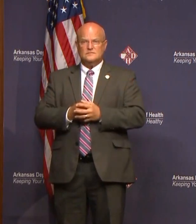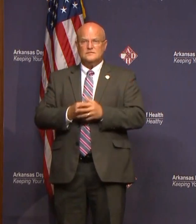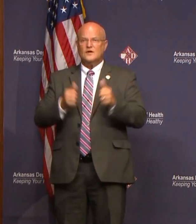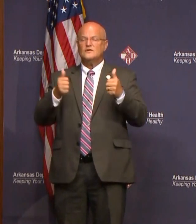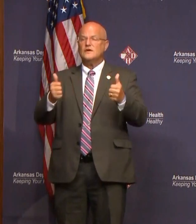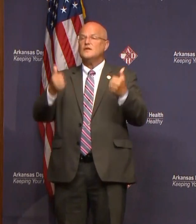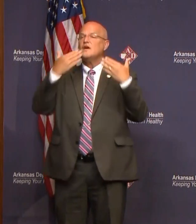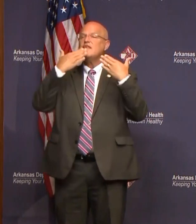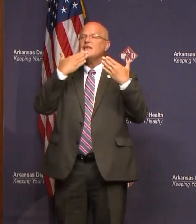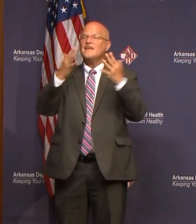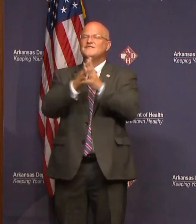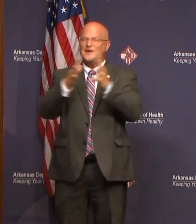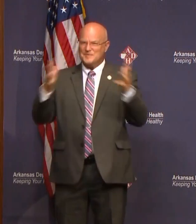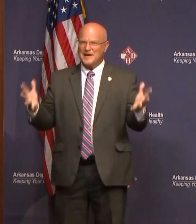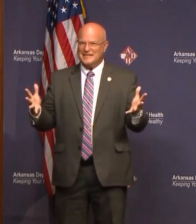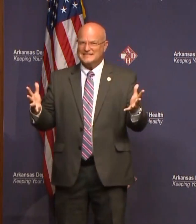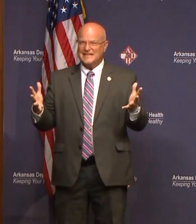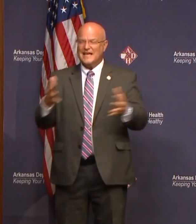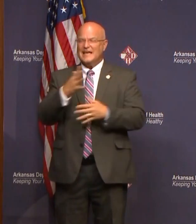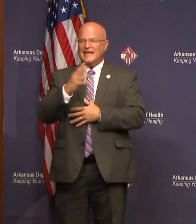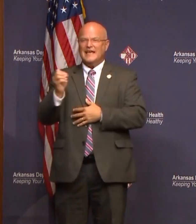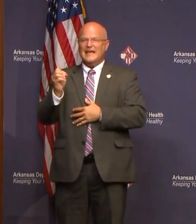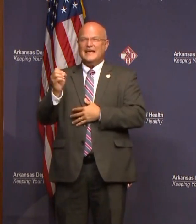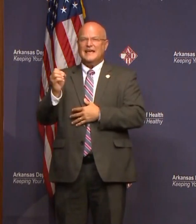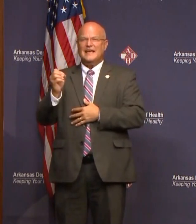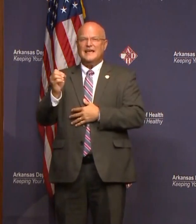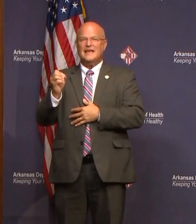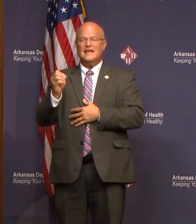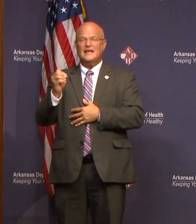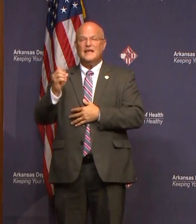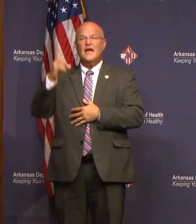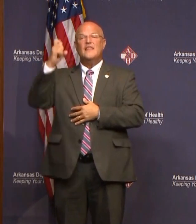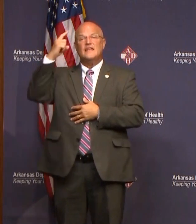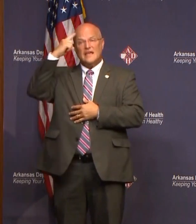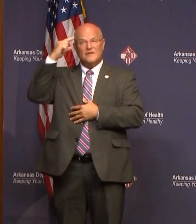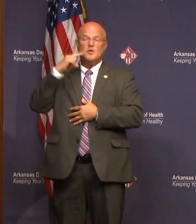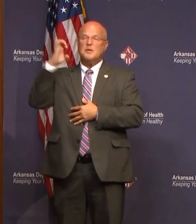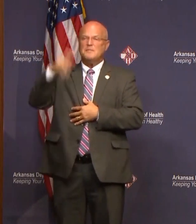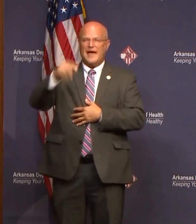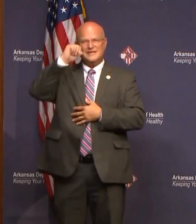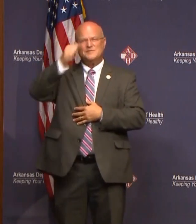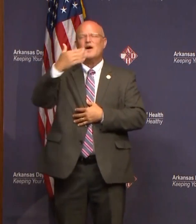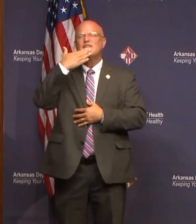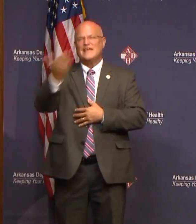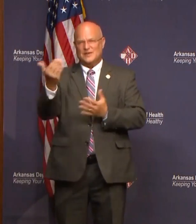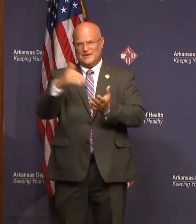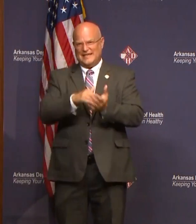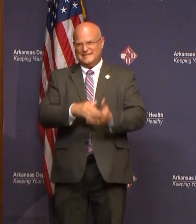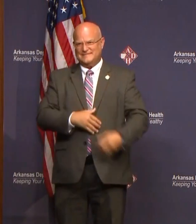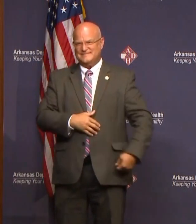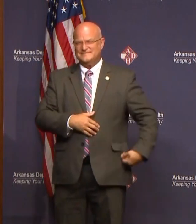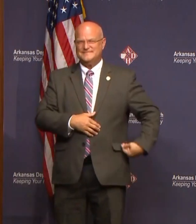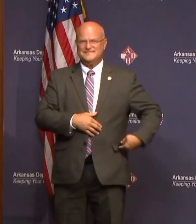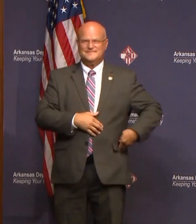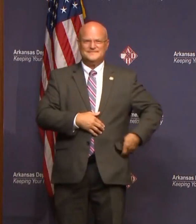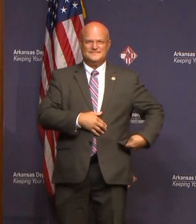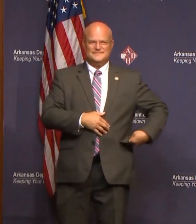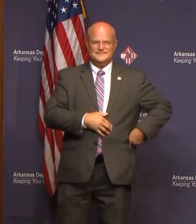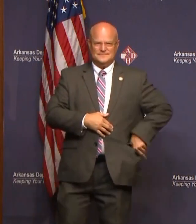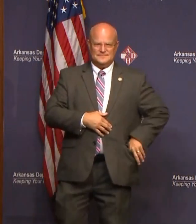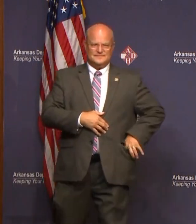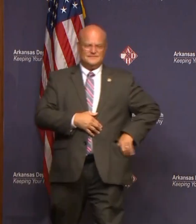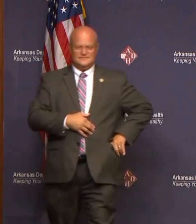Very good. Well, thank you very much. The governor should be back tomorrow. So thank you again.